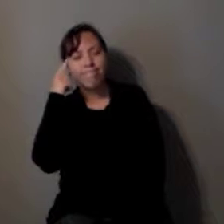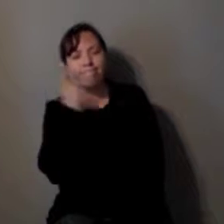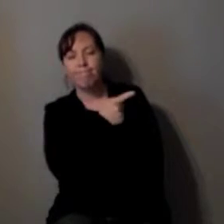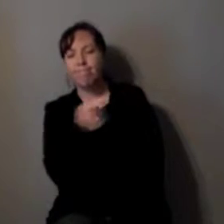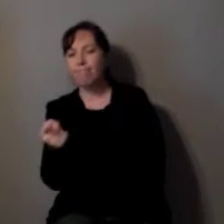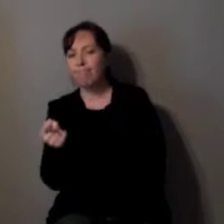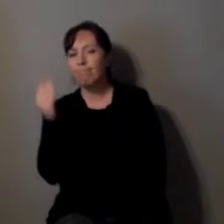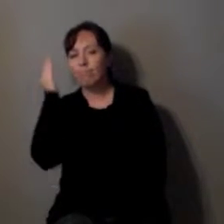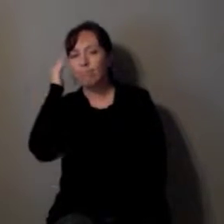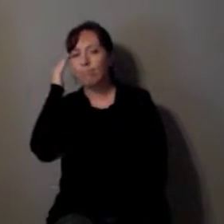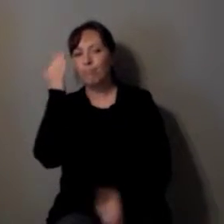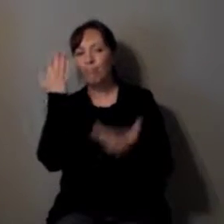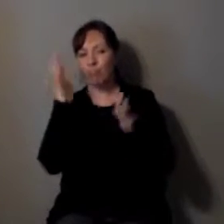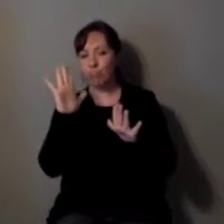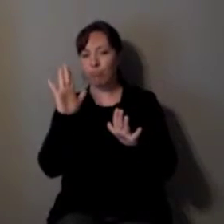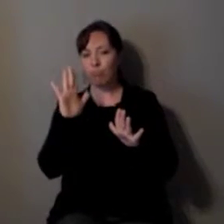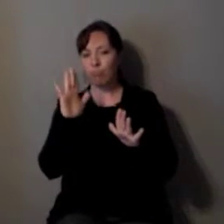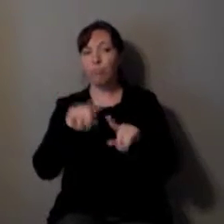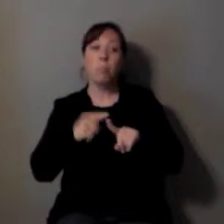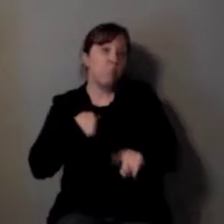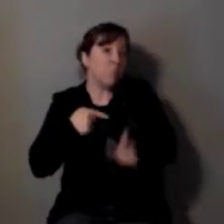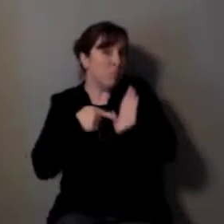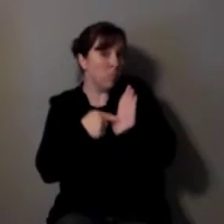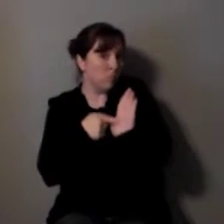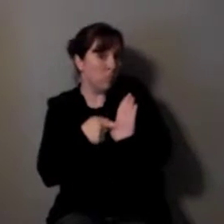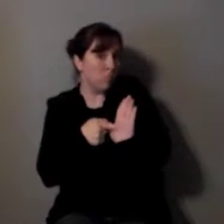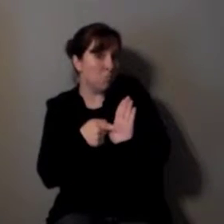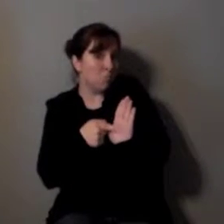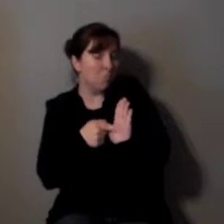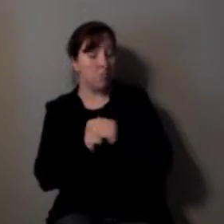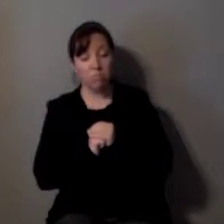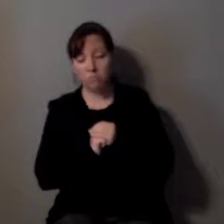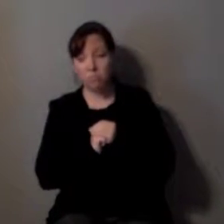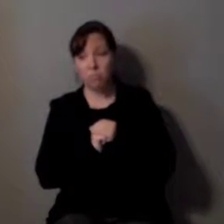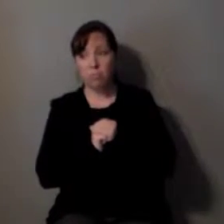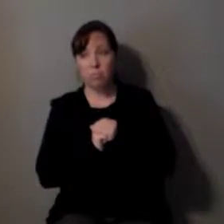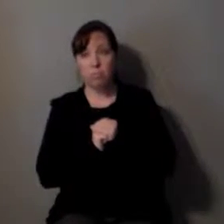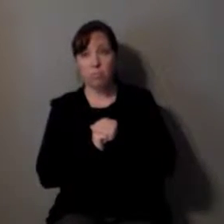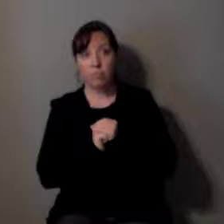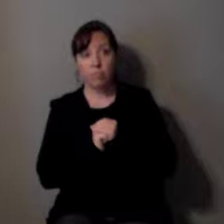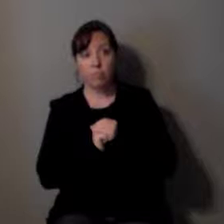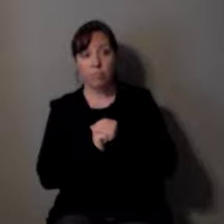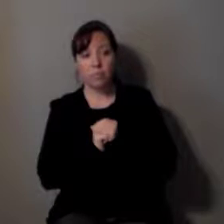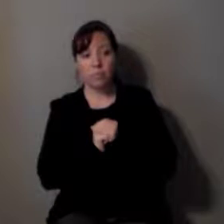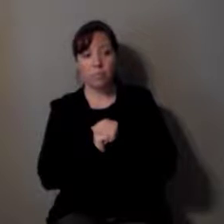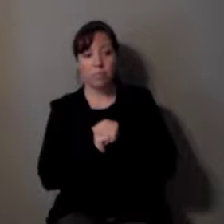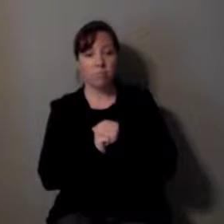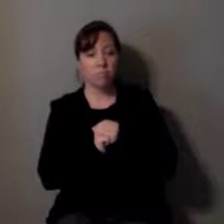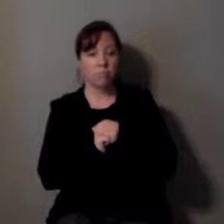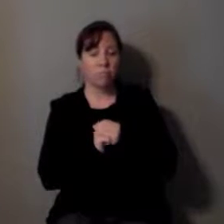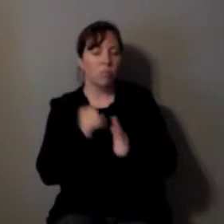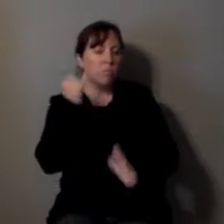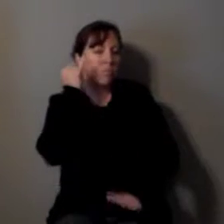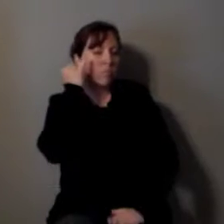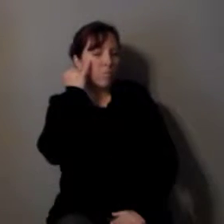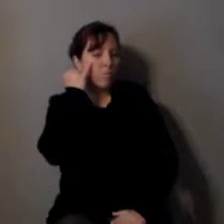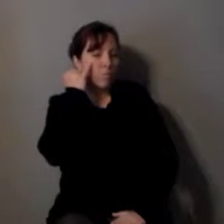or you haven't already mastered this. You say, well, if I have one, let's call that a